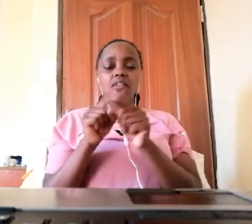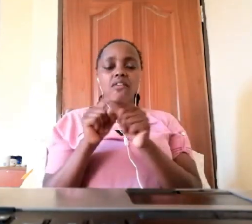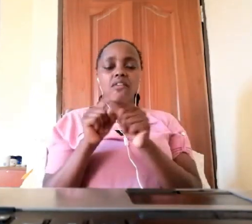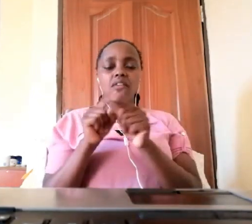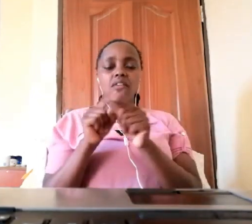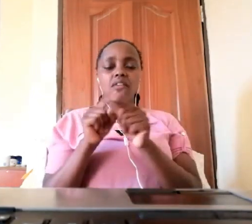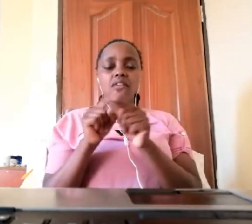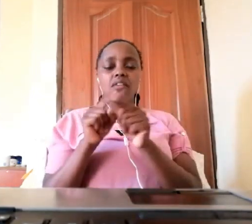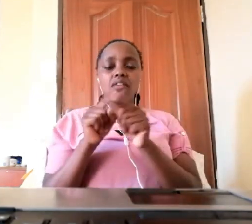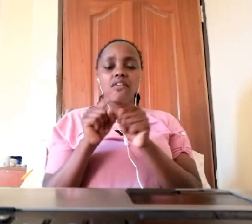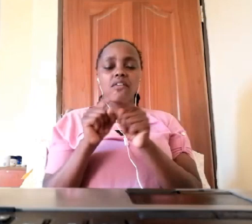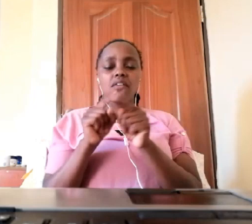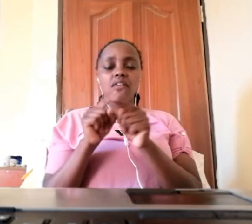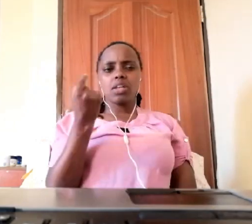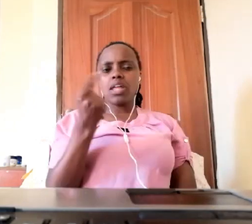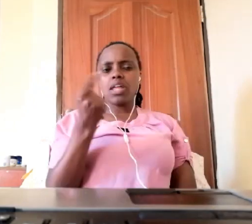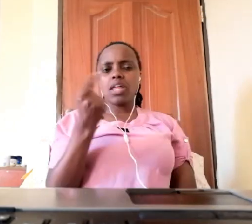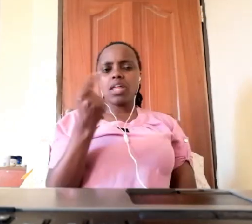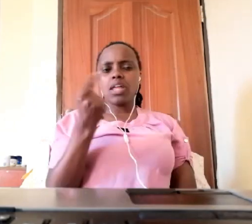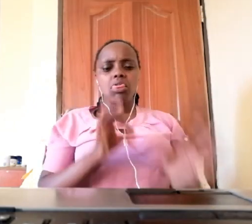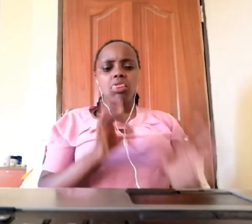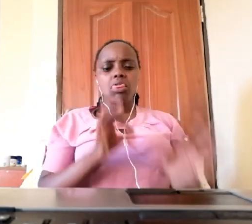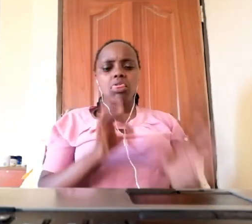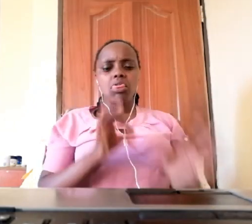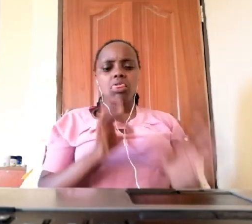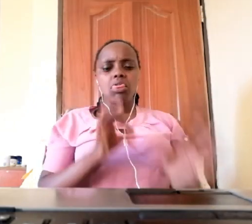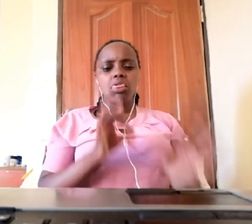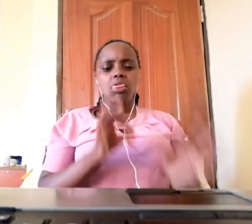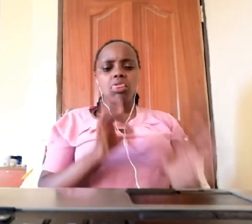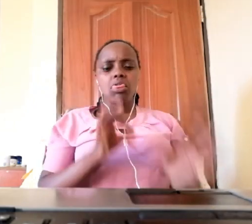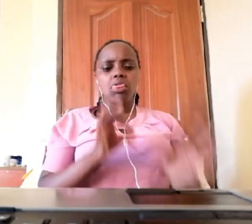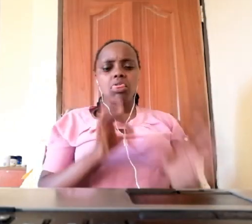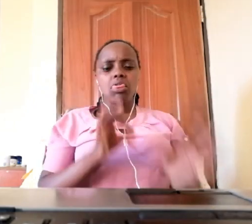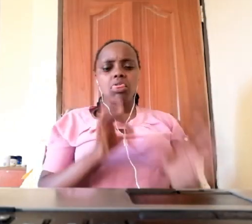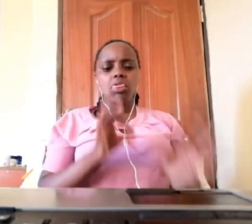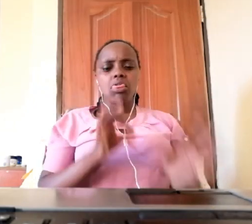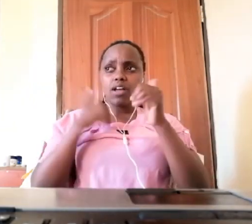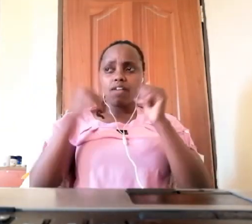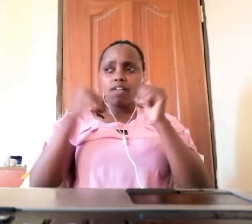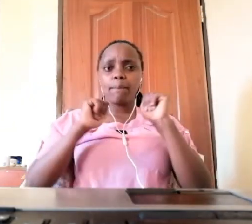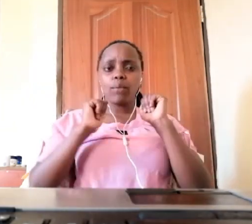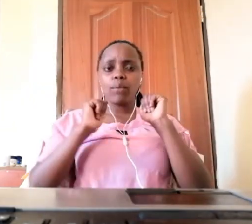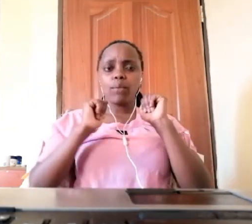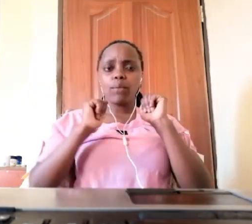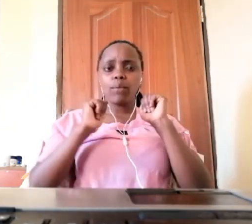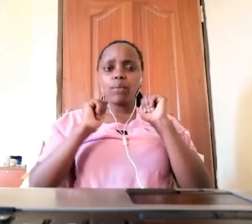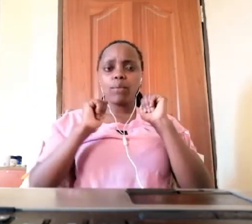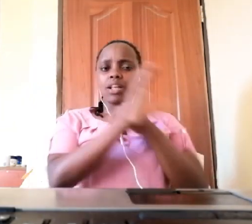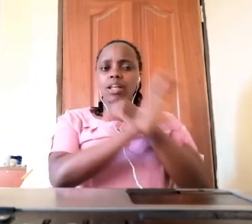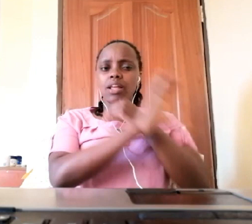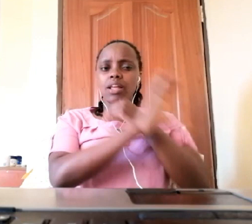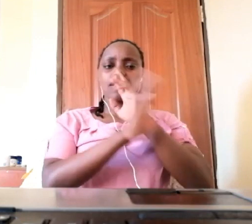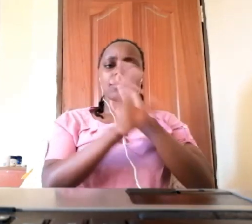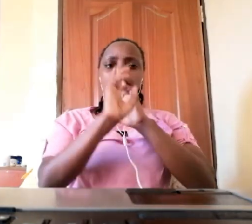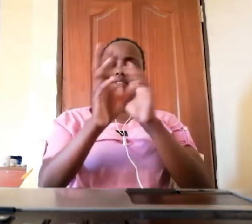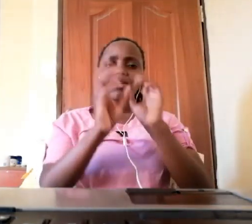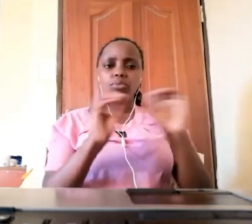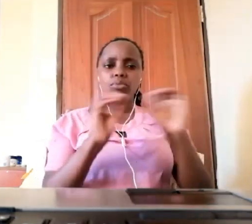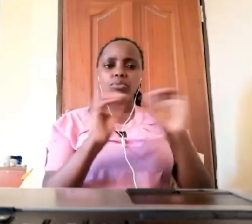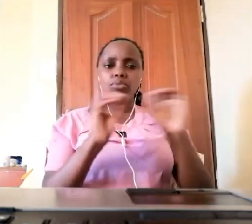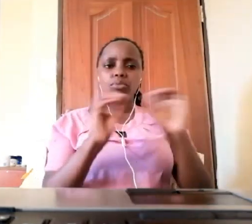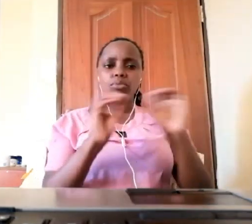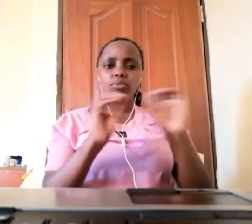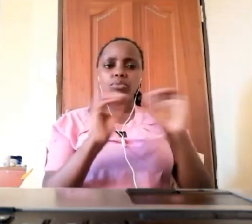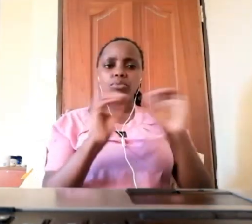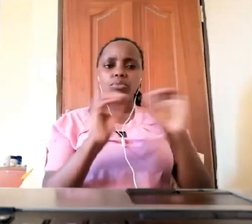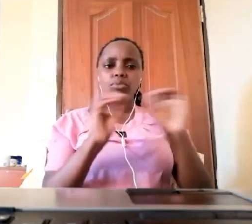they don't just keep on postponing? I mean, what action can we take beyond just telling countries you've not reported?